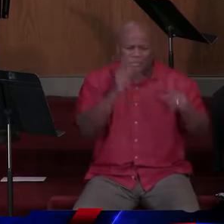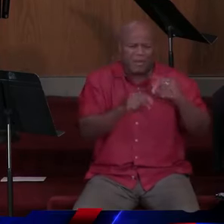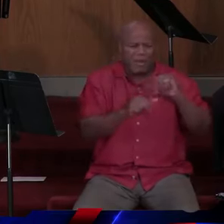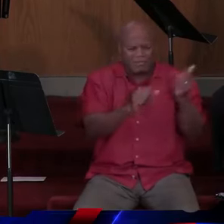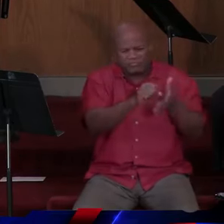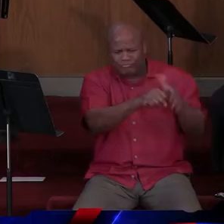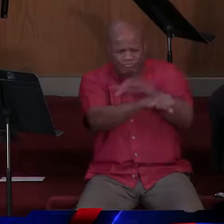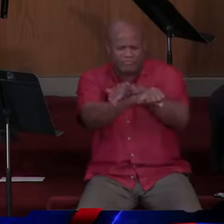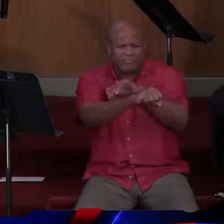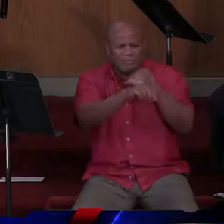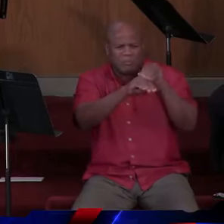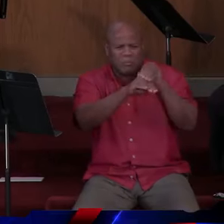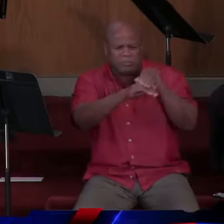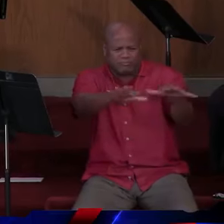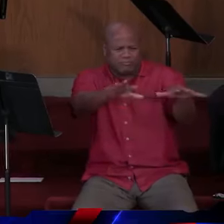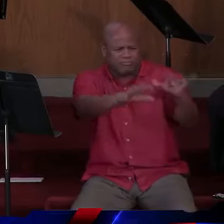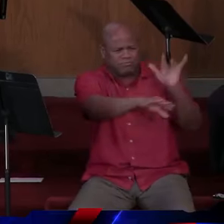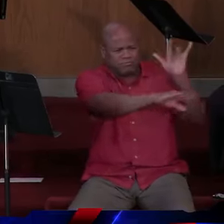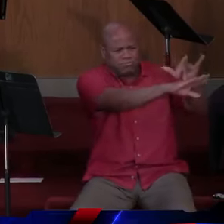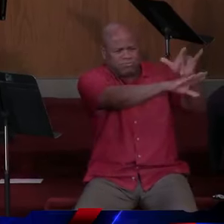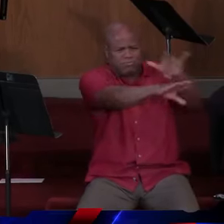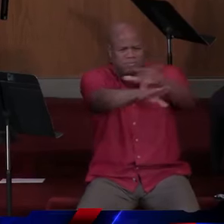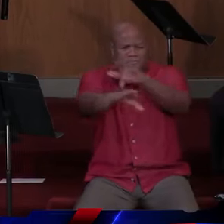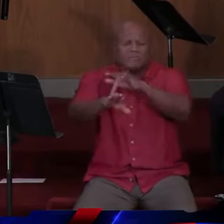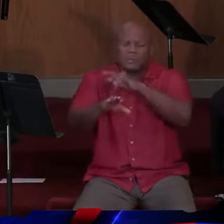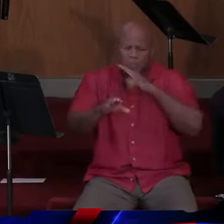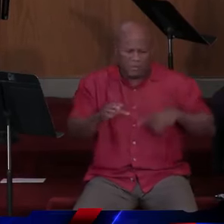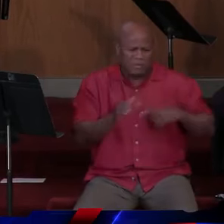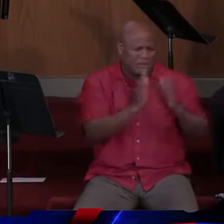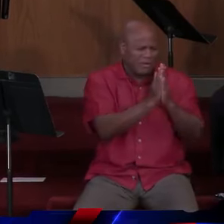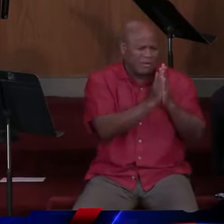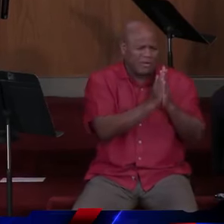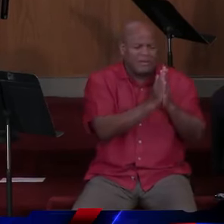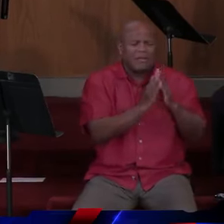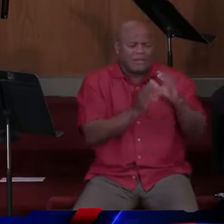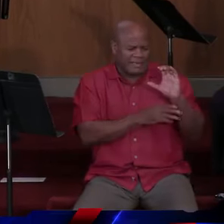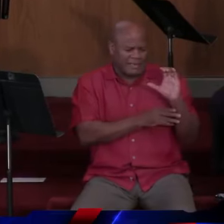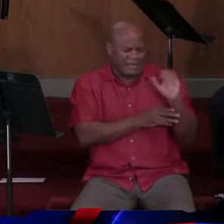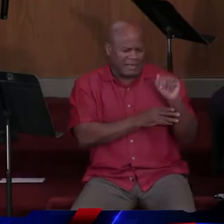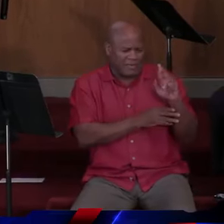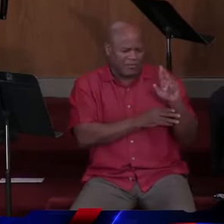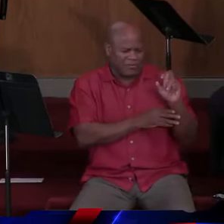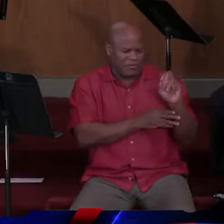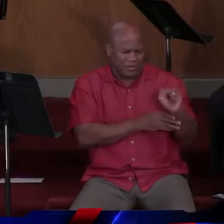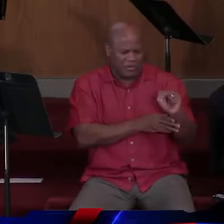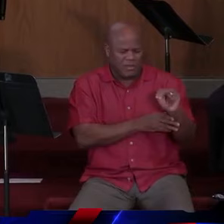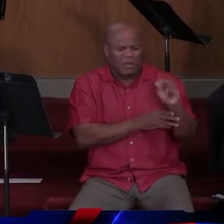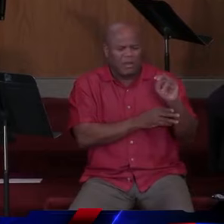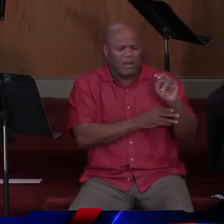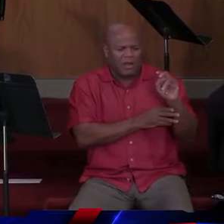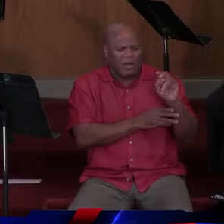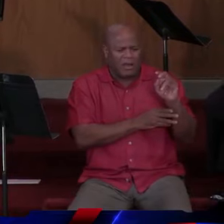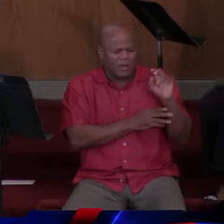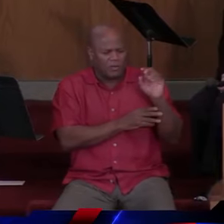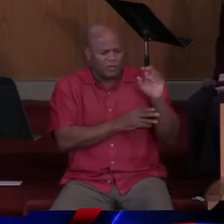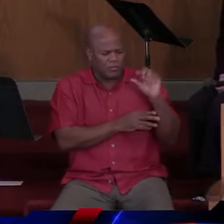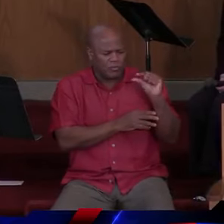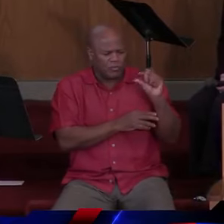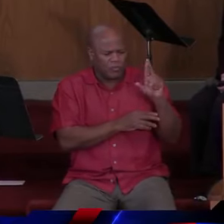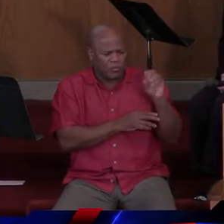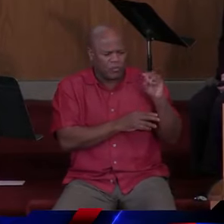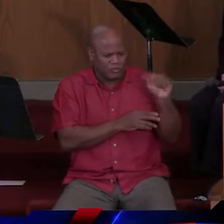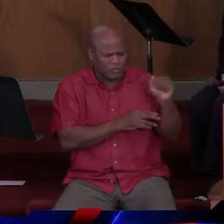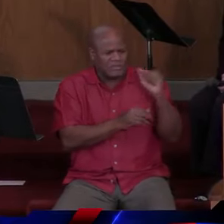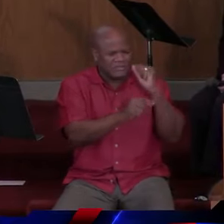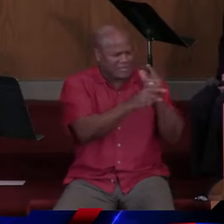the ones, God, we pray for Karen Gross's sister that just has pneumonia, God. We thank you for that, that it